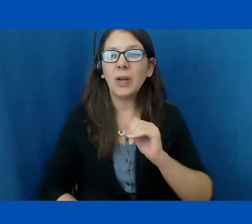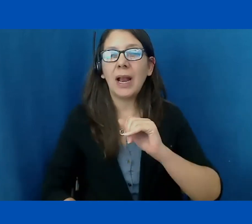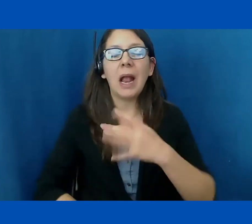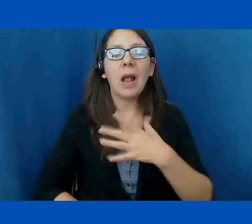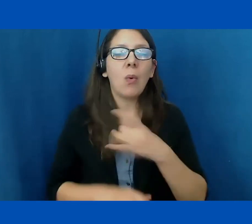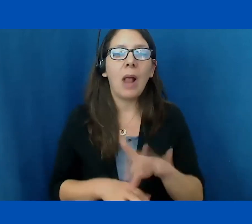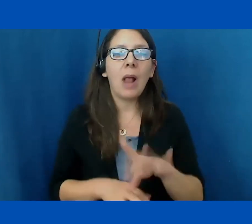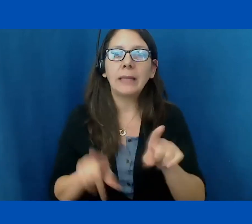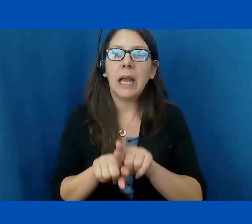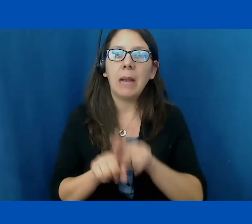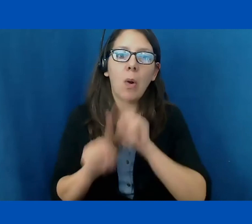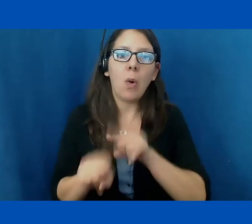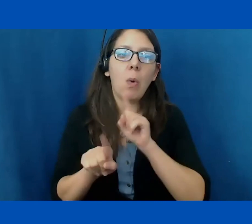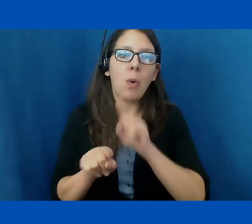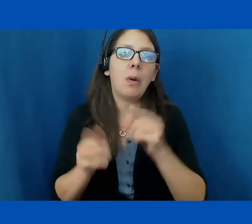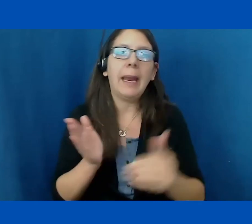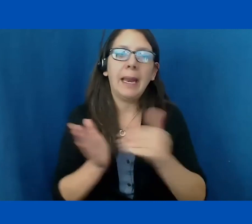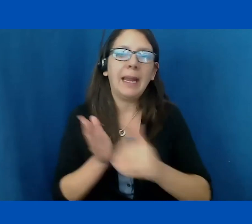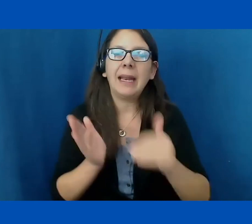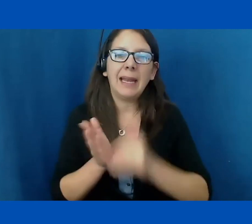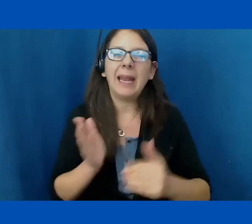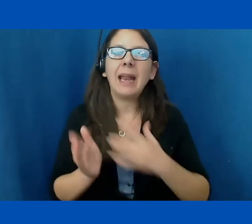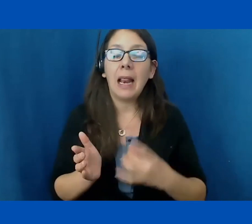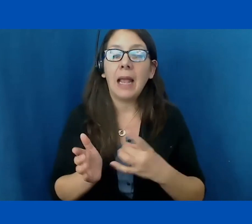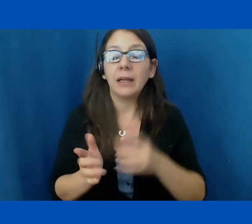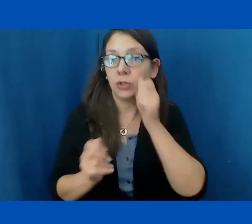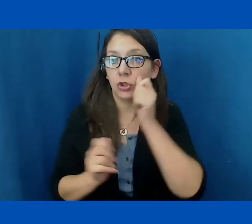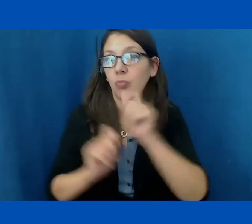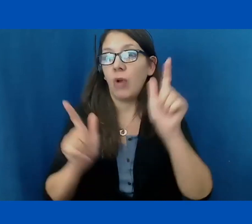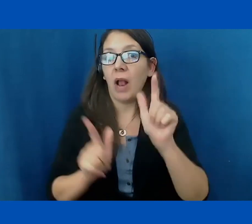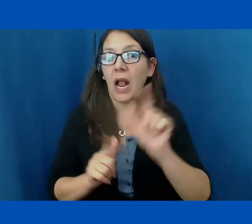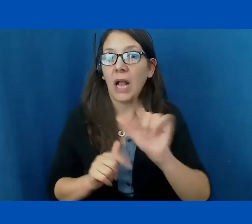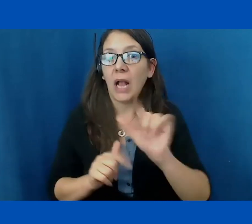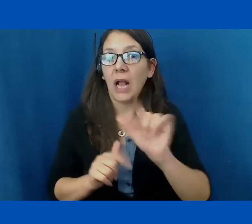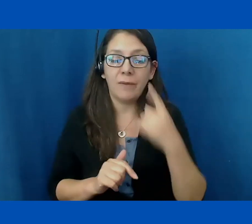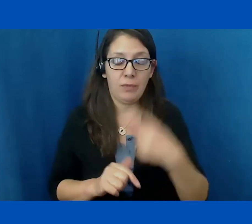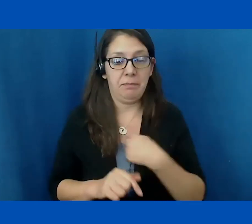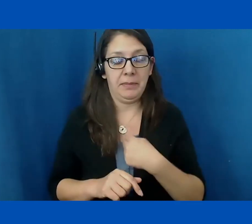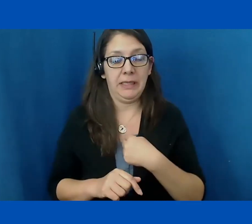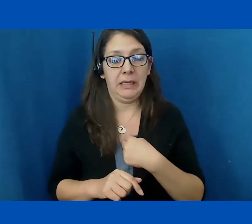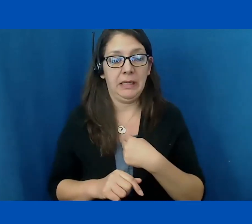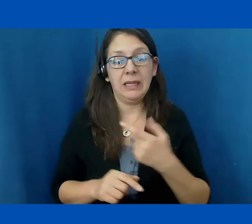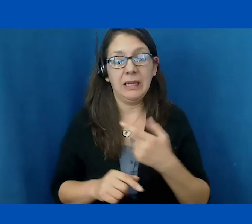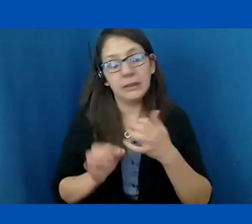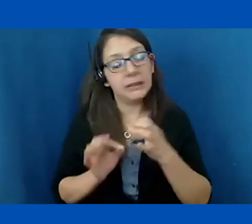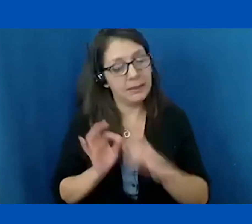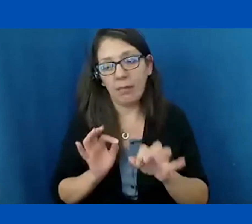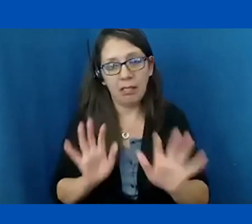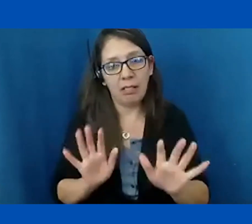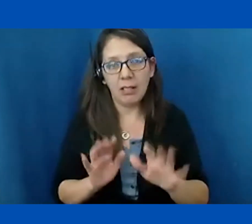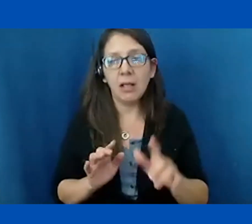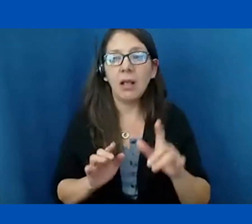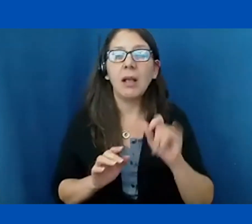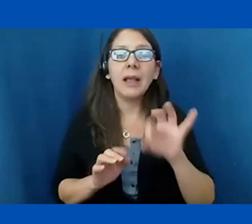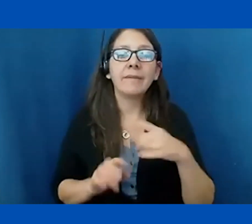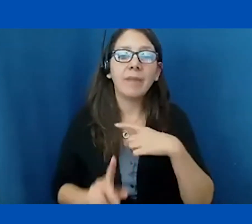again. I like being surprised. I like trying new things. So for me, I'm a pretty simple guy. When it comes to like a sit-down